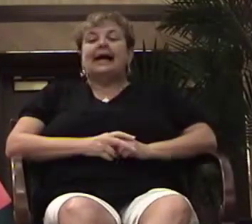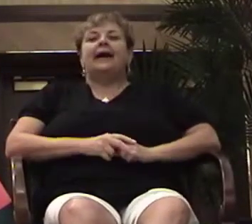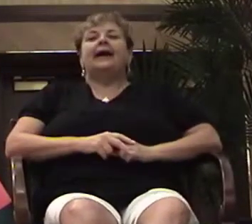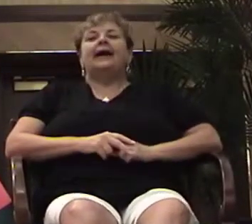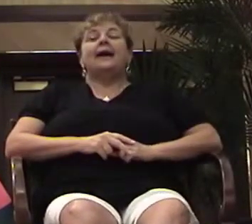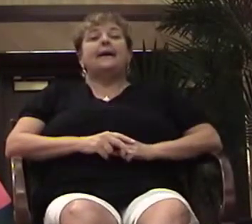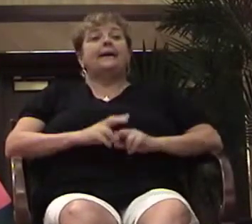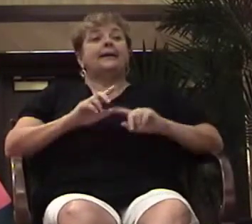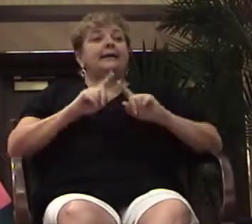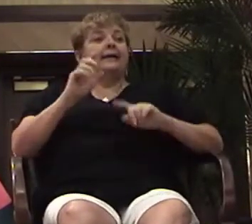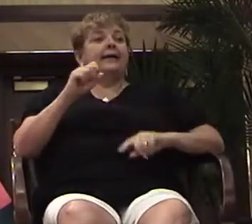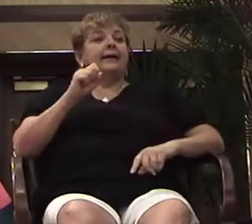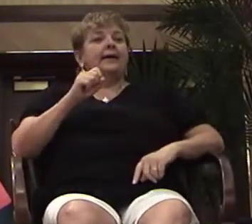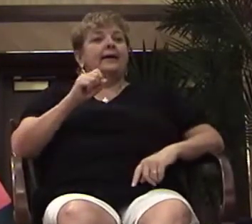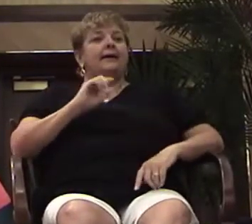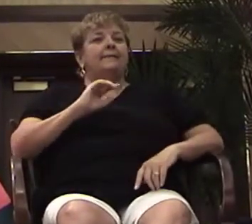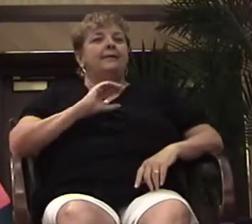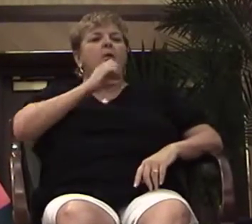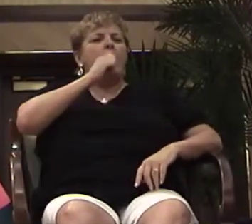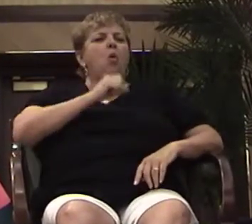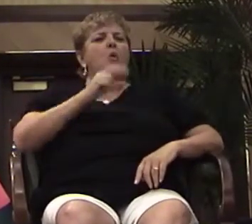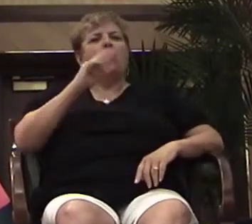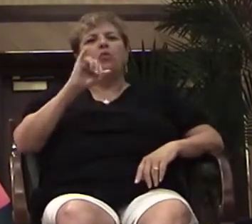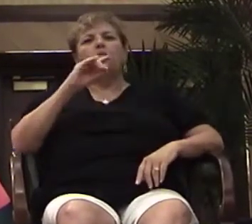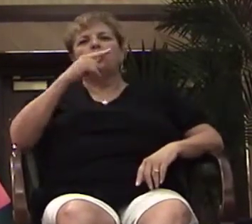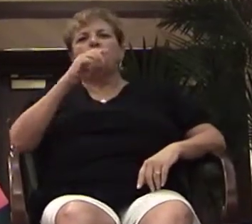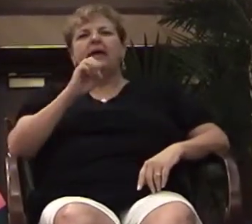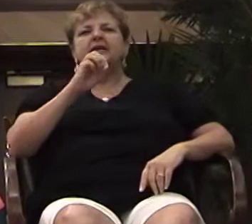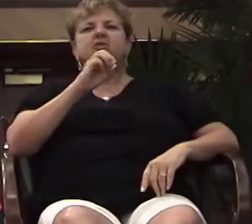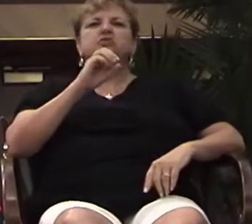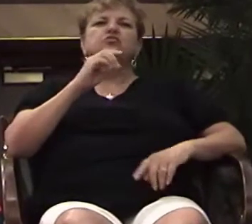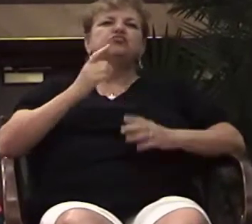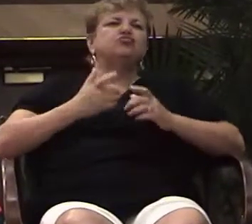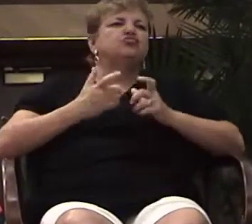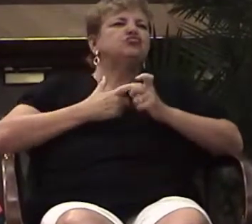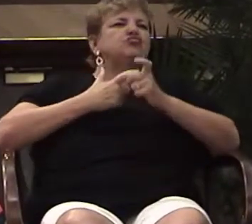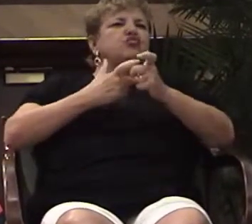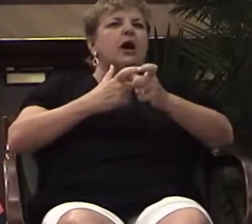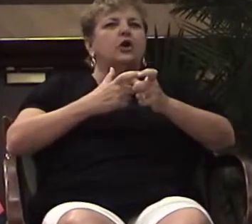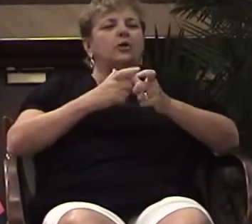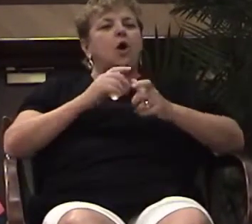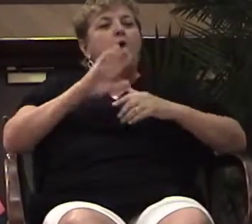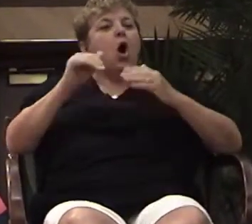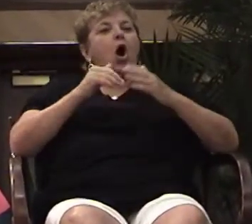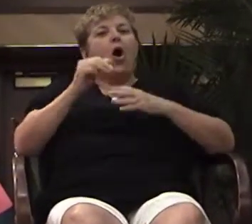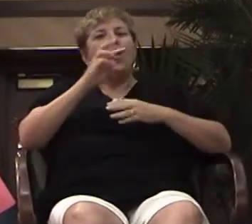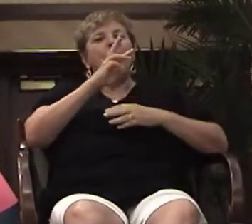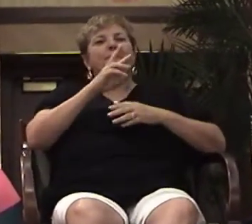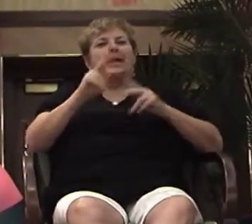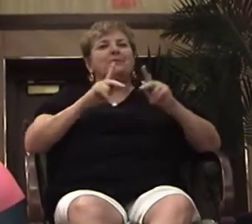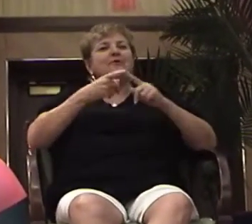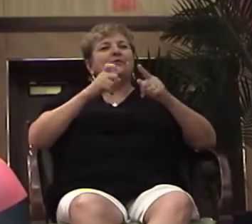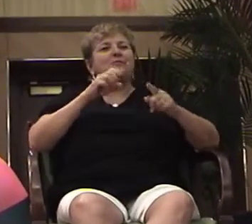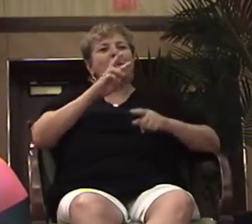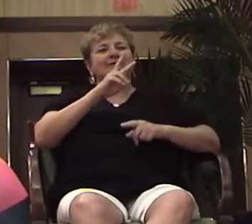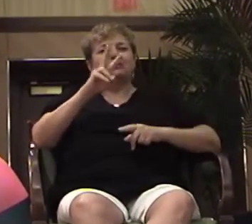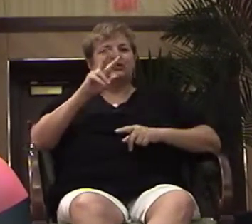Yeah, I'm an old ridge runner. You know, all West Virginians have one leg shorter than the other. Because they're used